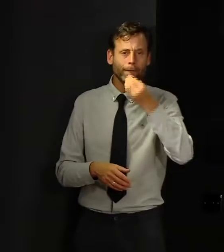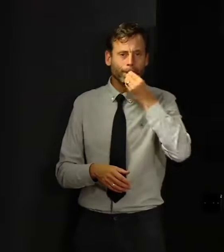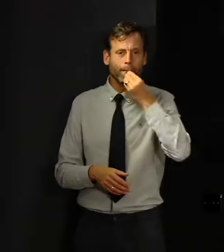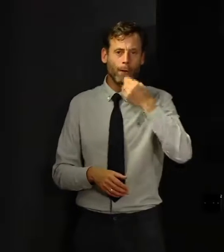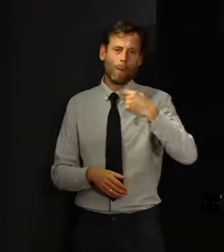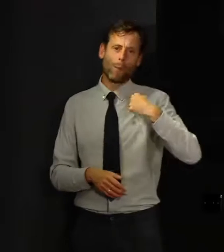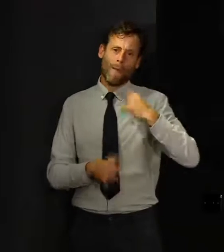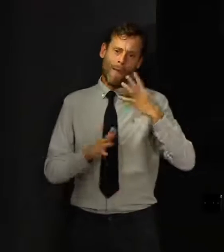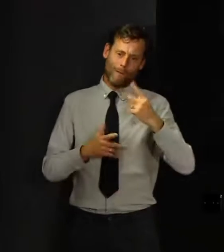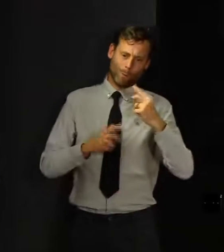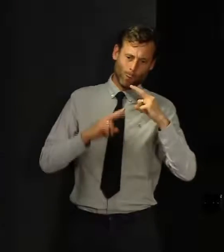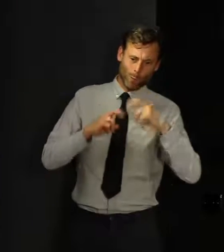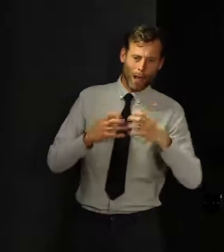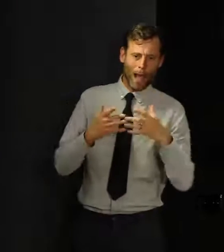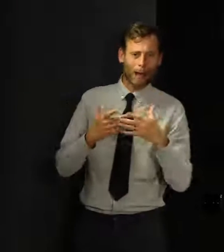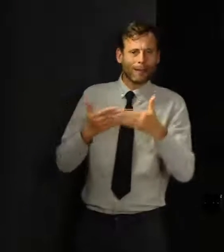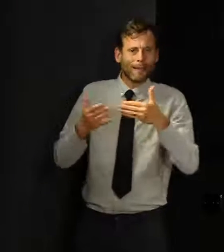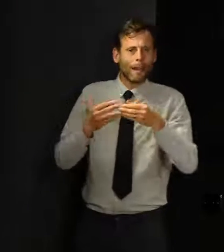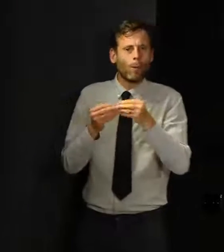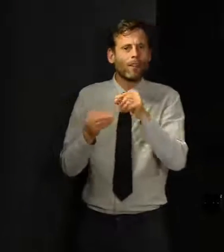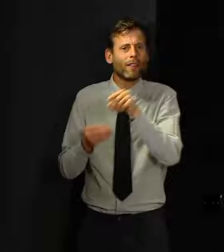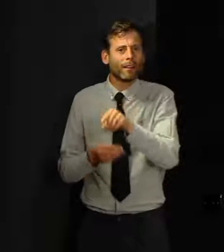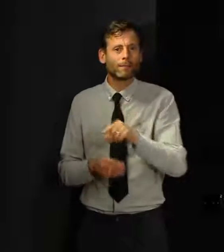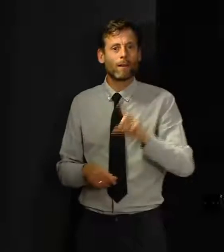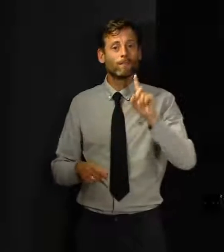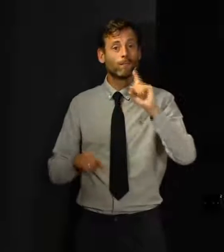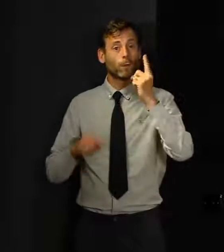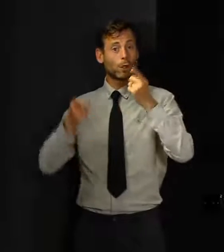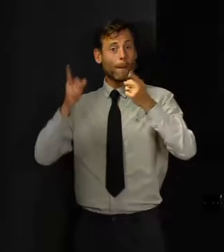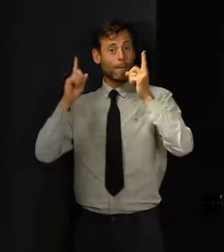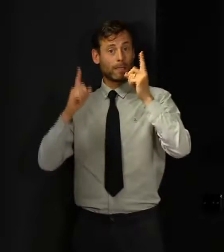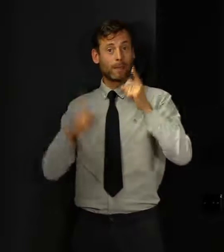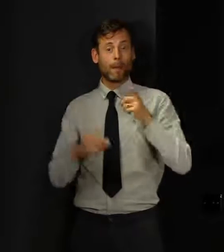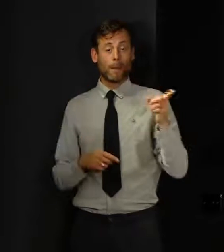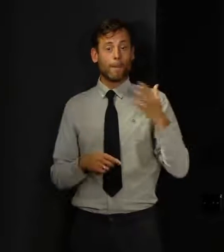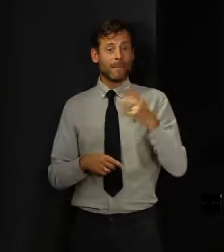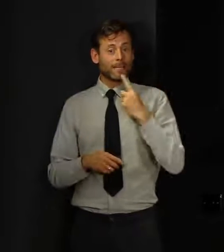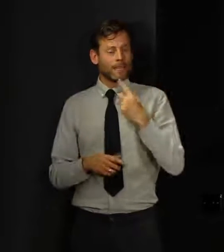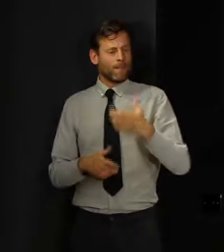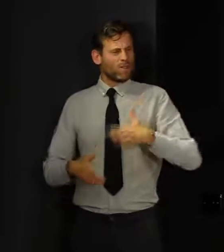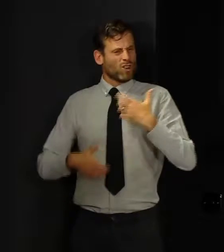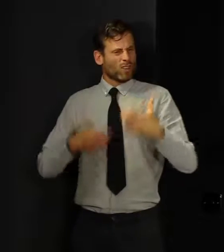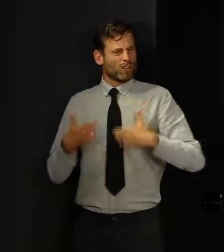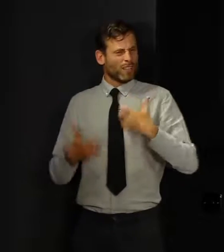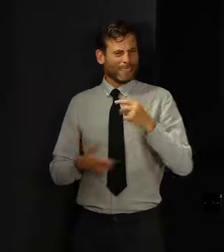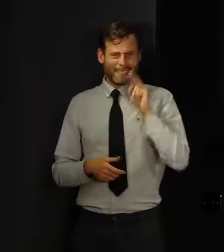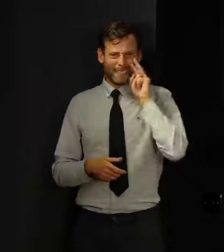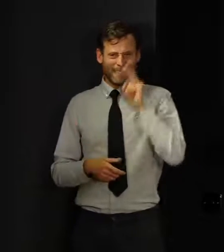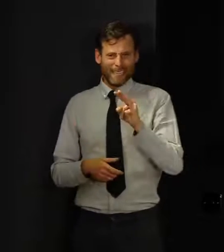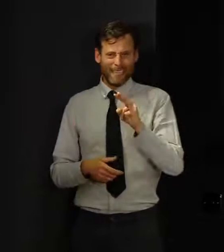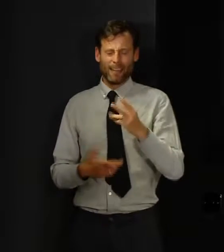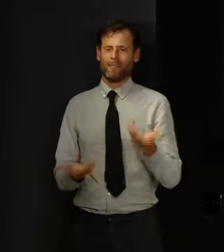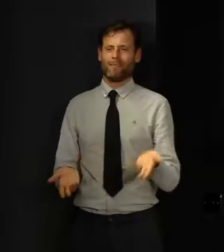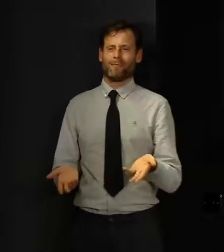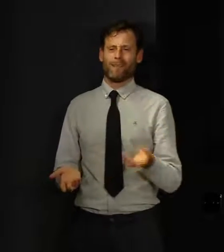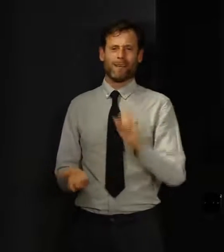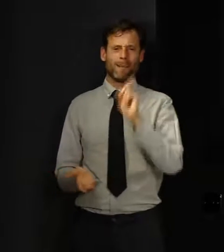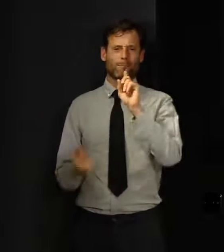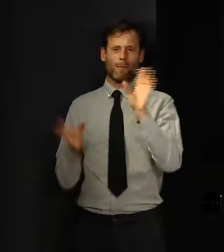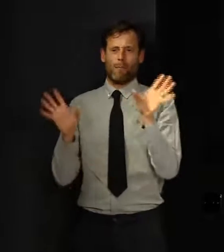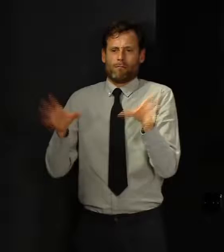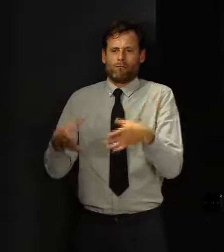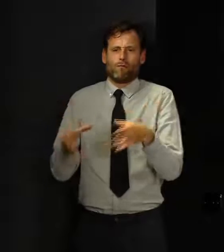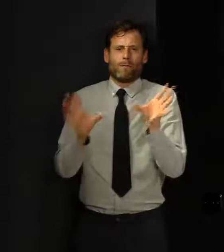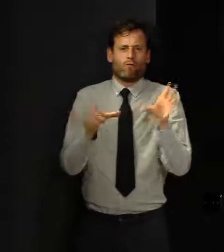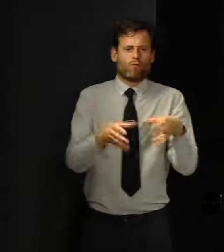that. You'll remember, of course, that the First Minister expressed with a degree of frustration that we all share some of the images that we saw from